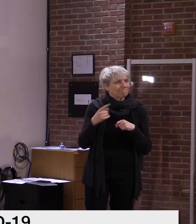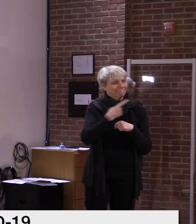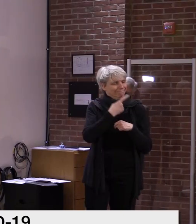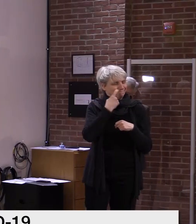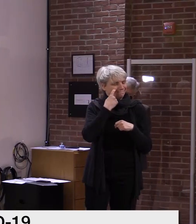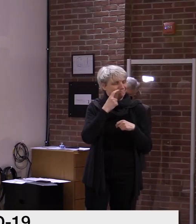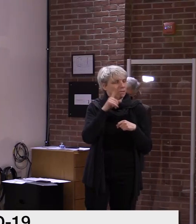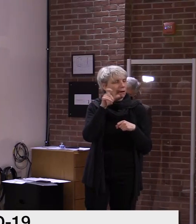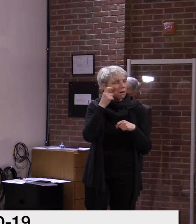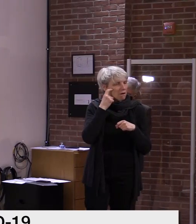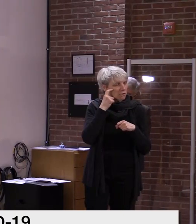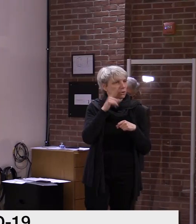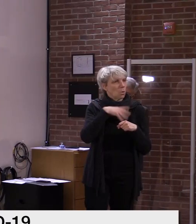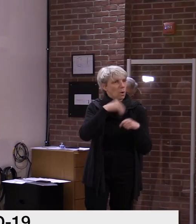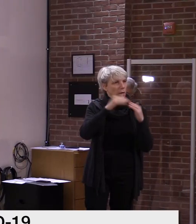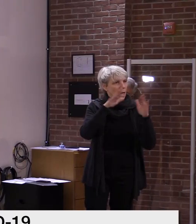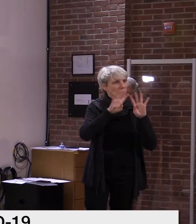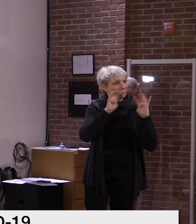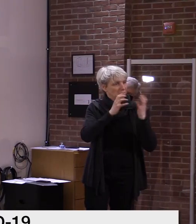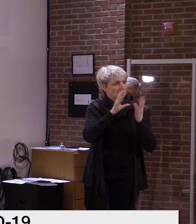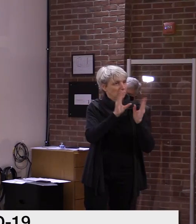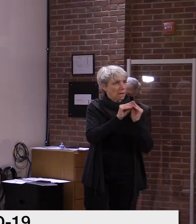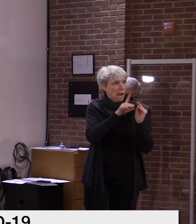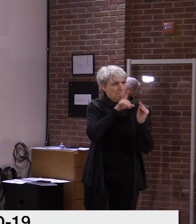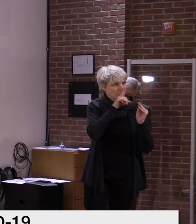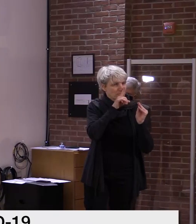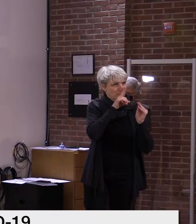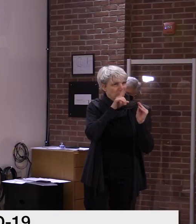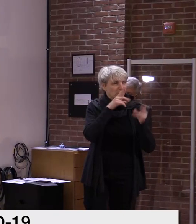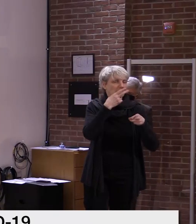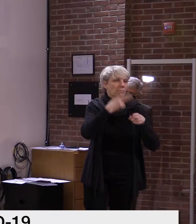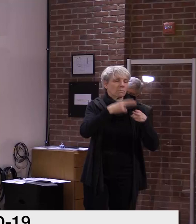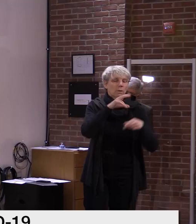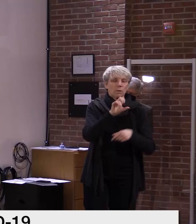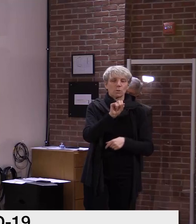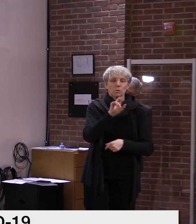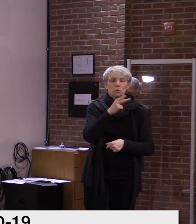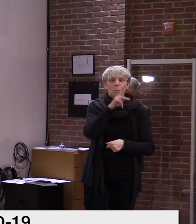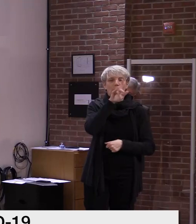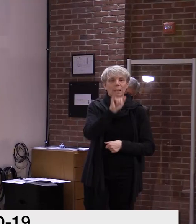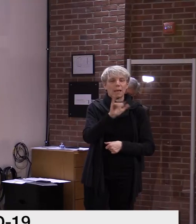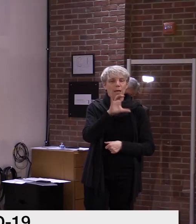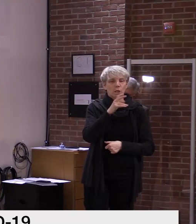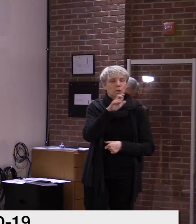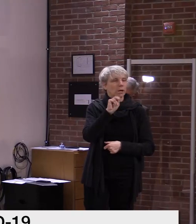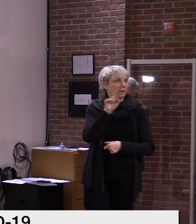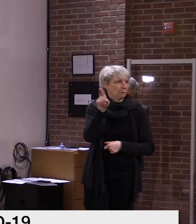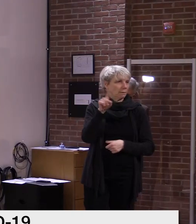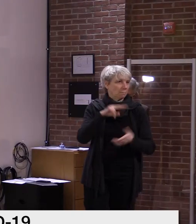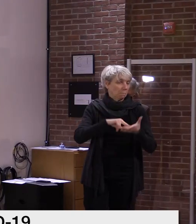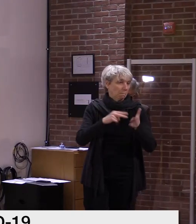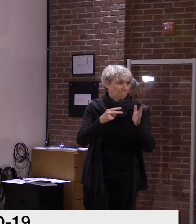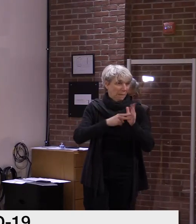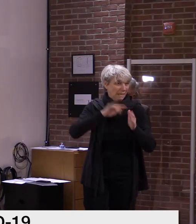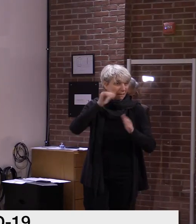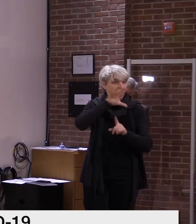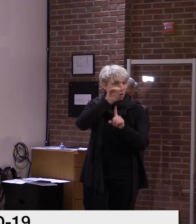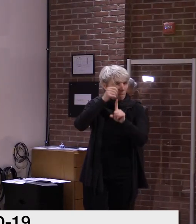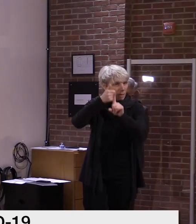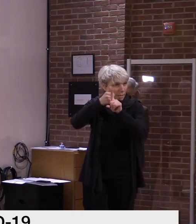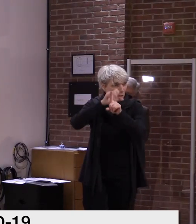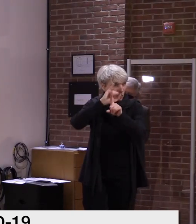reason for it other than it's the supply chain, and they're not producing as much in the Johnson &